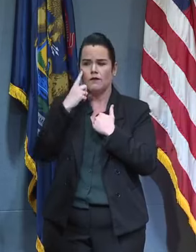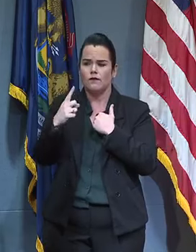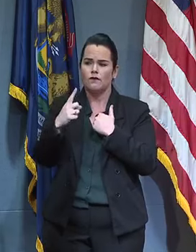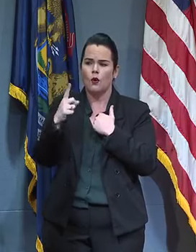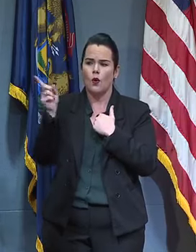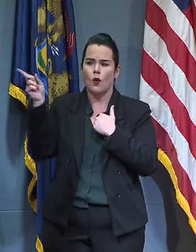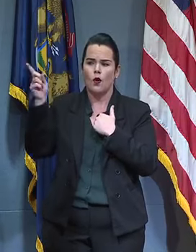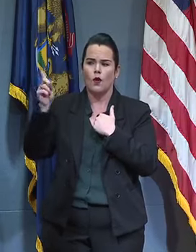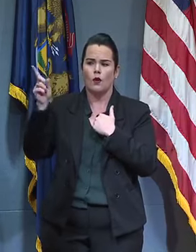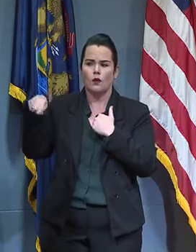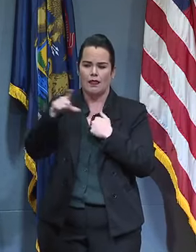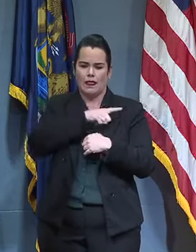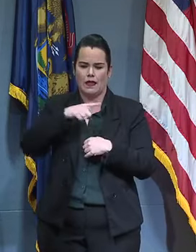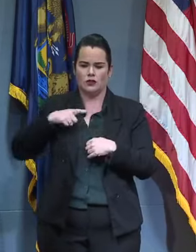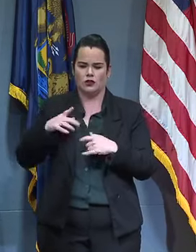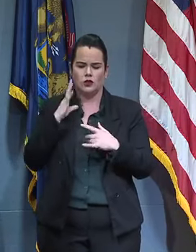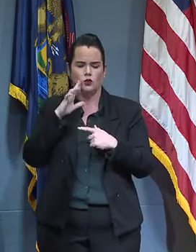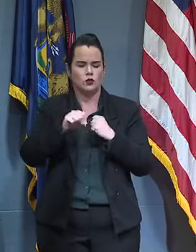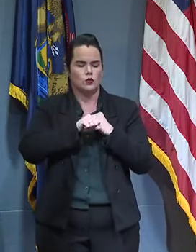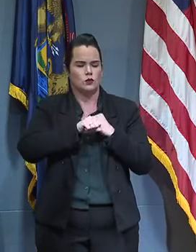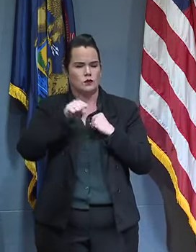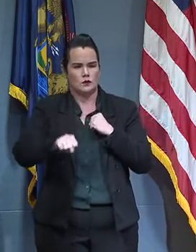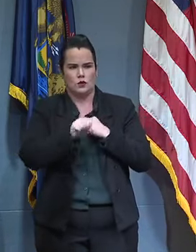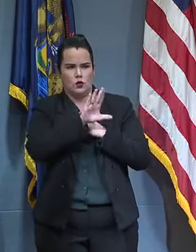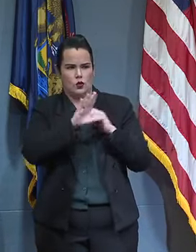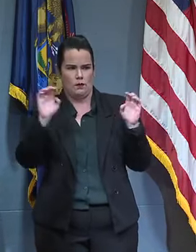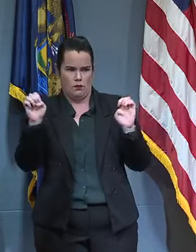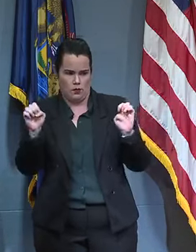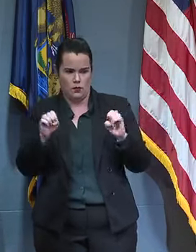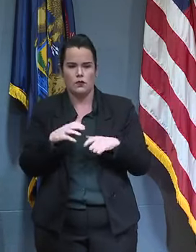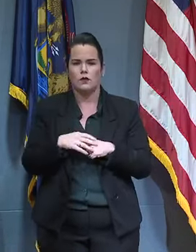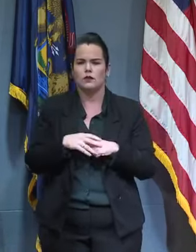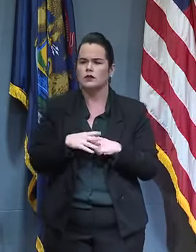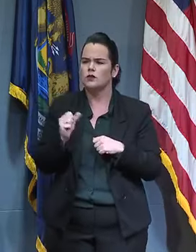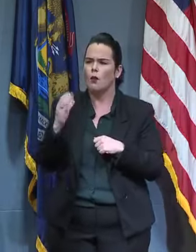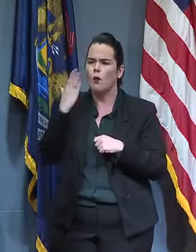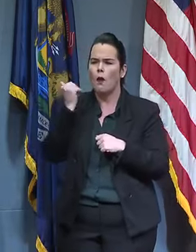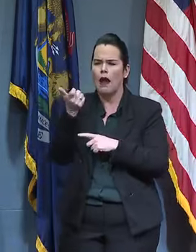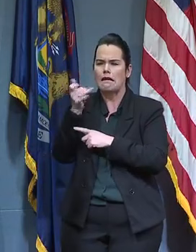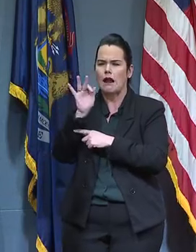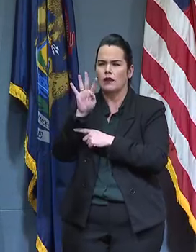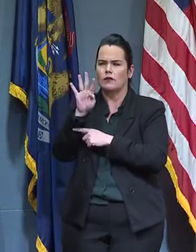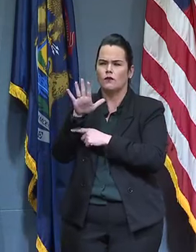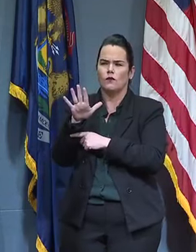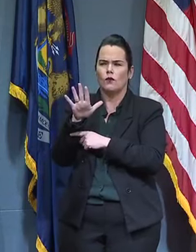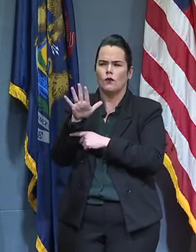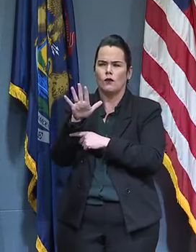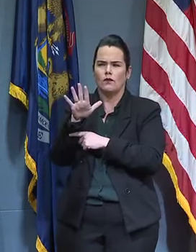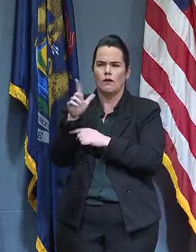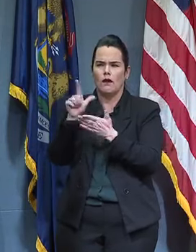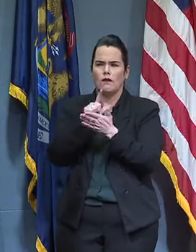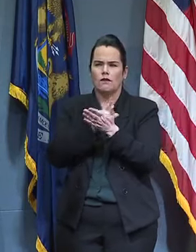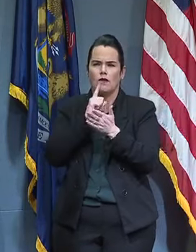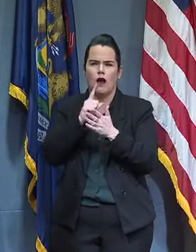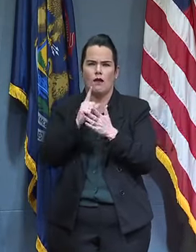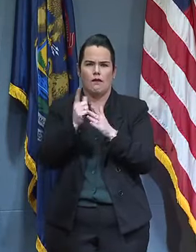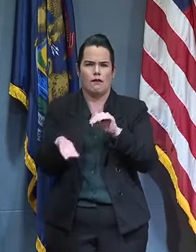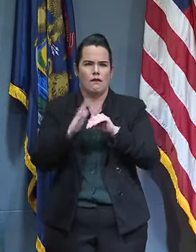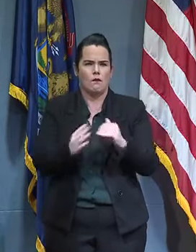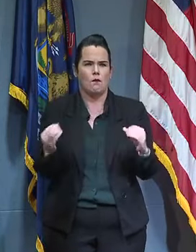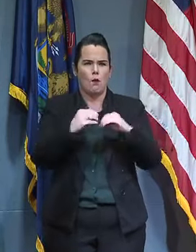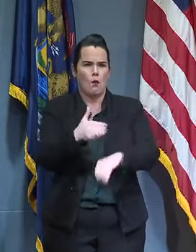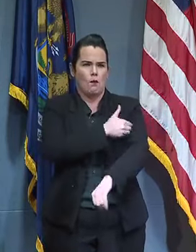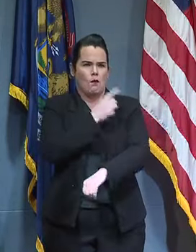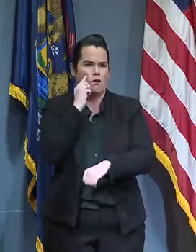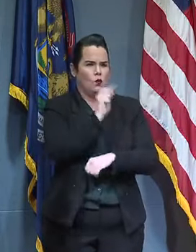would the 1945 law give you sort of more unfettered discretion and powers? And how do you explain that if Republicans go to